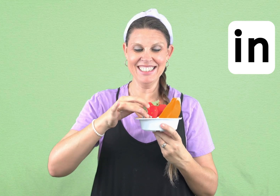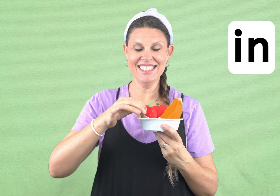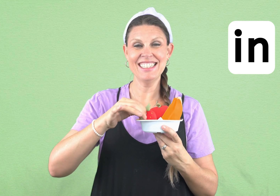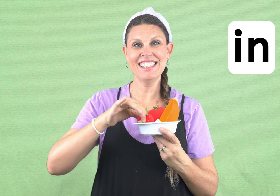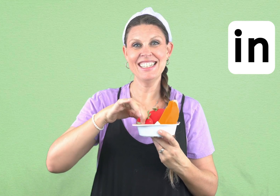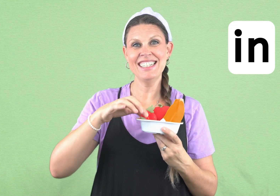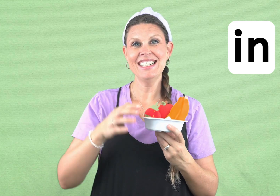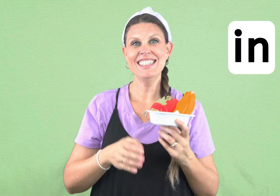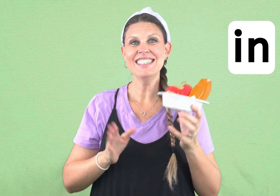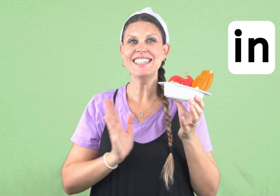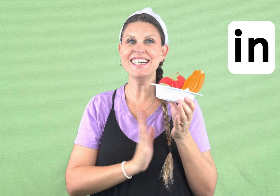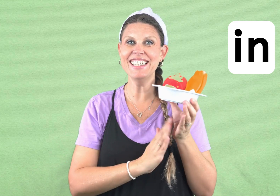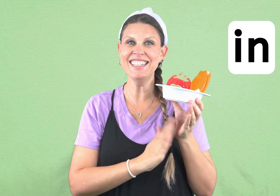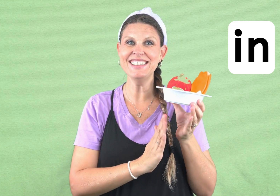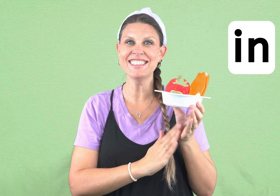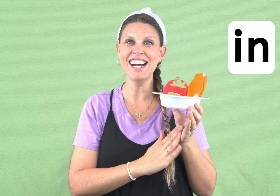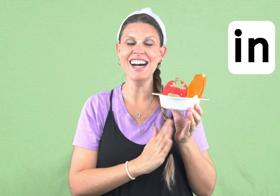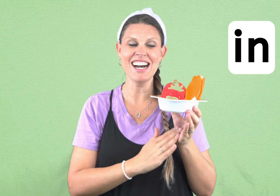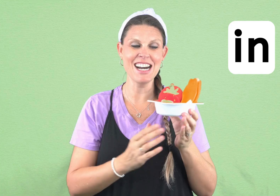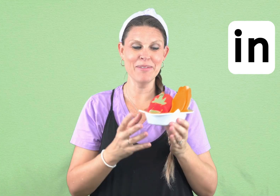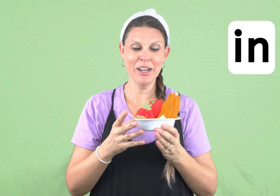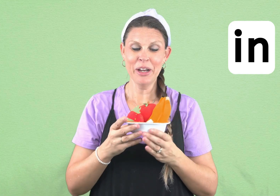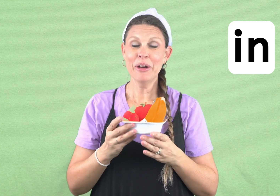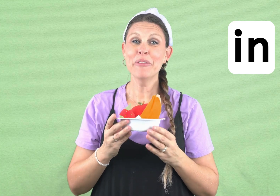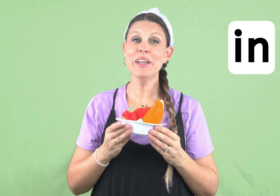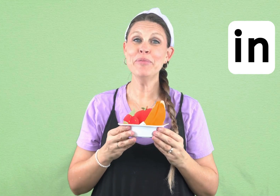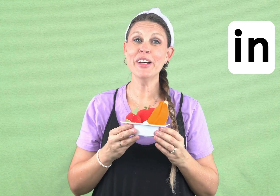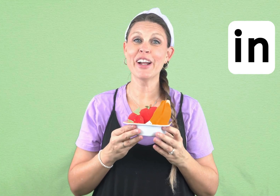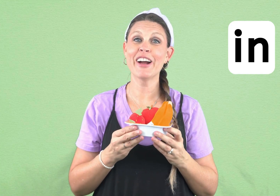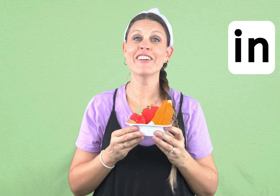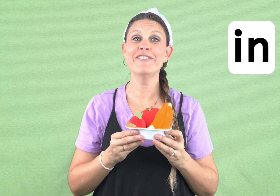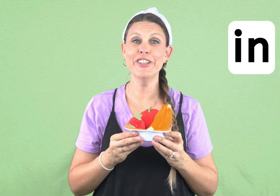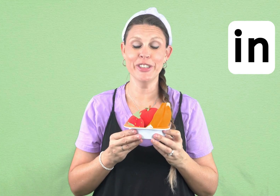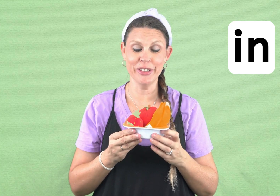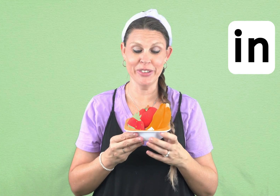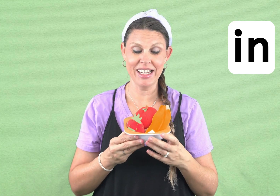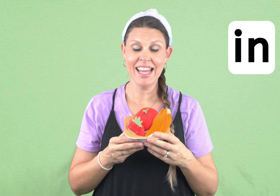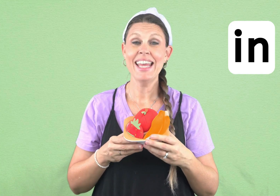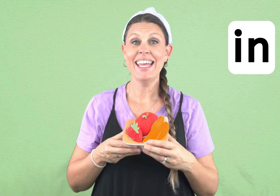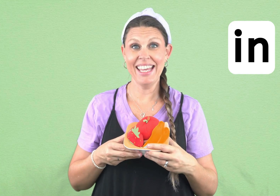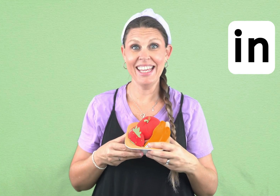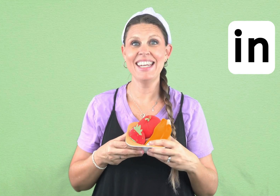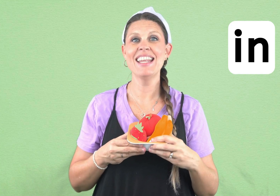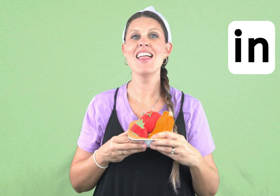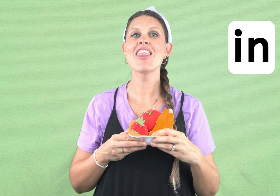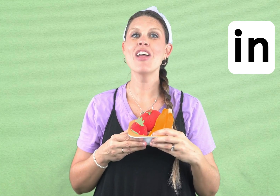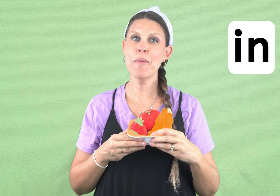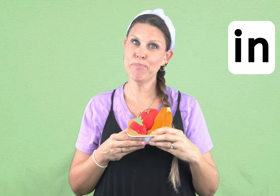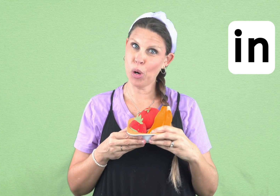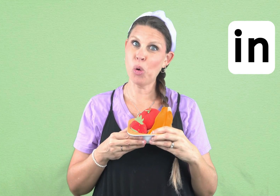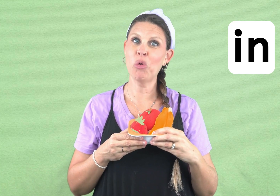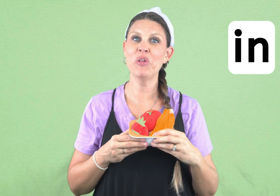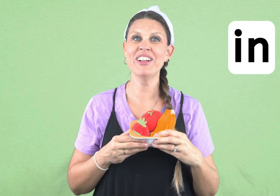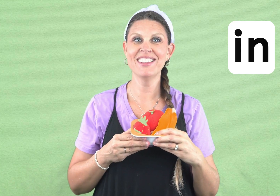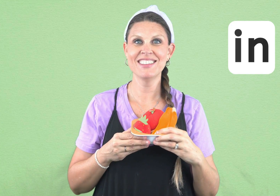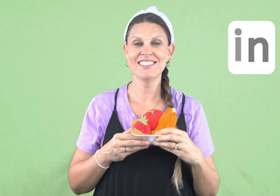in. Good job. We put our food in the bowl.